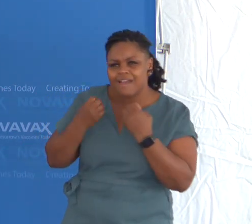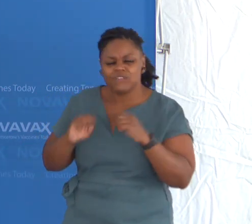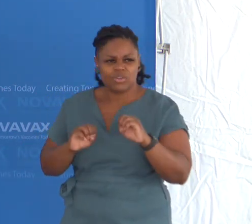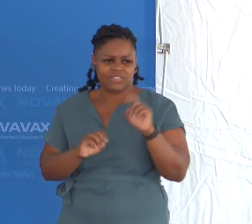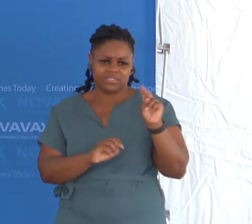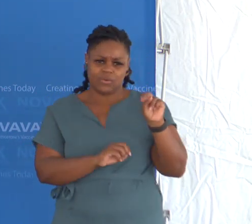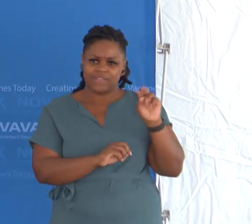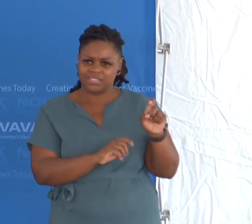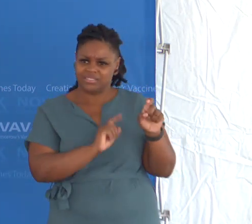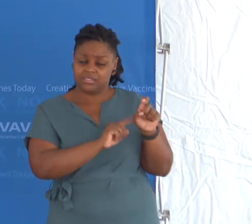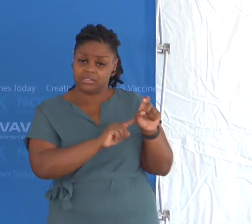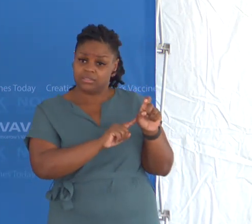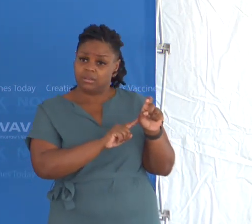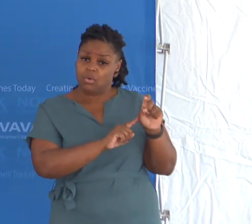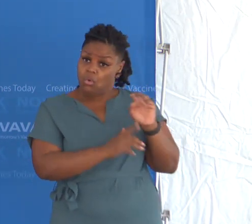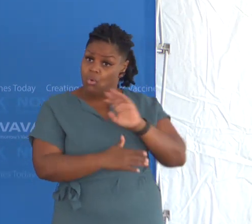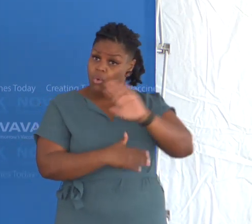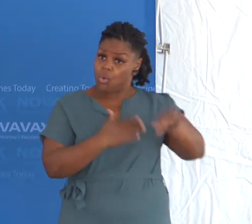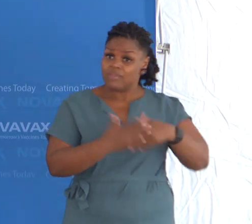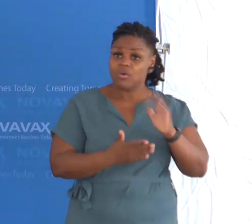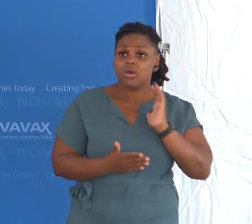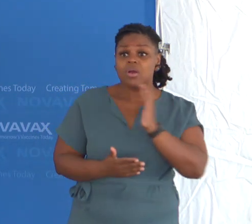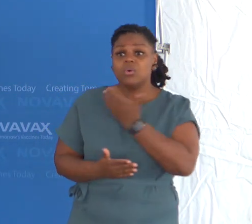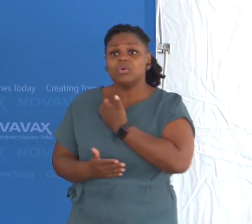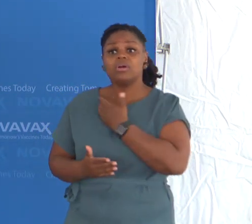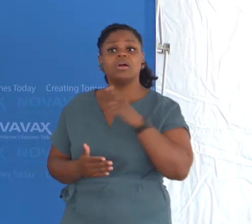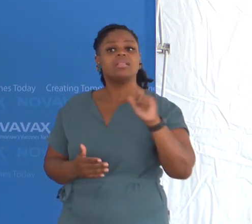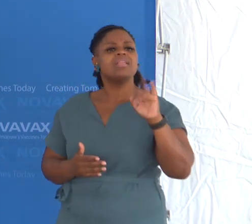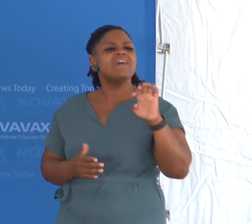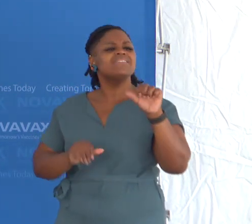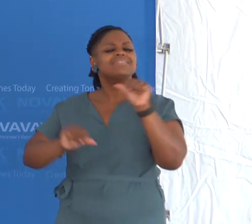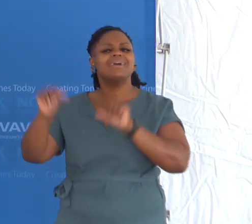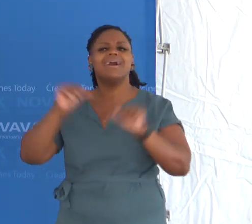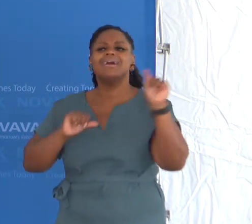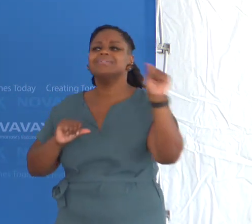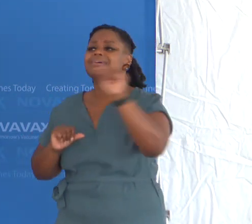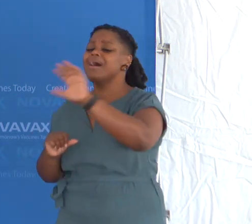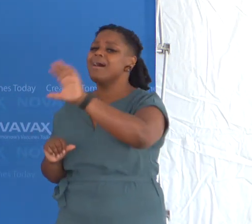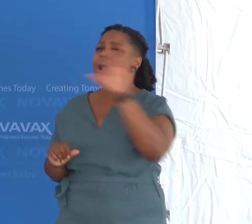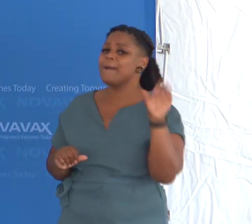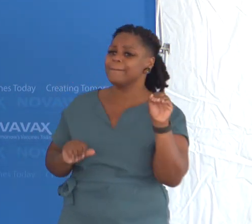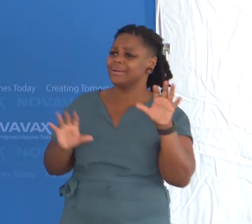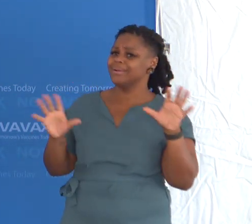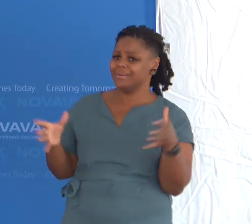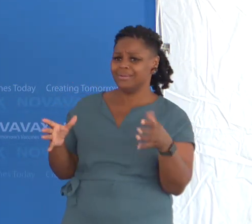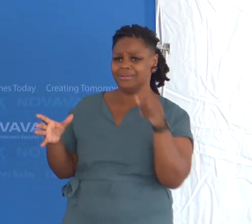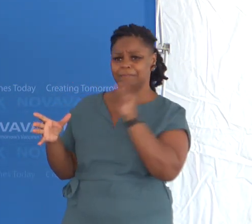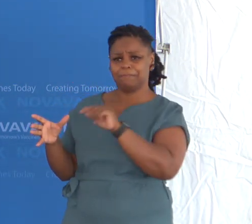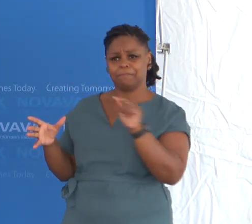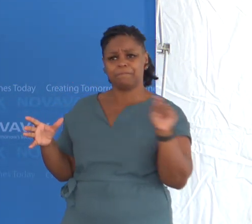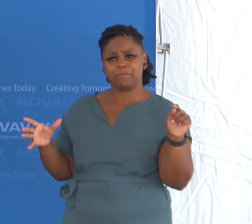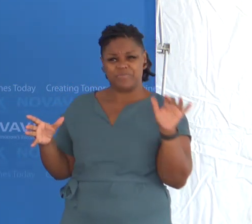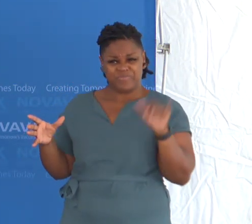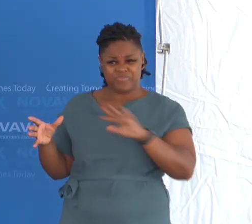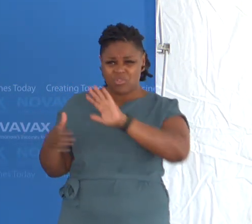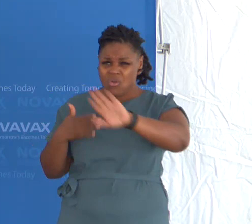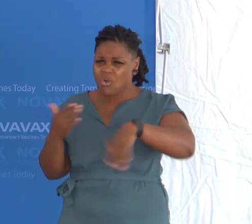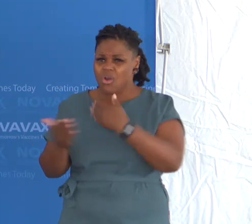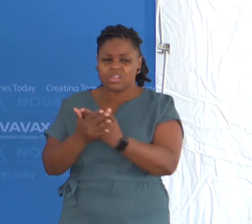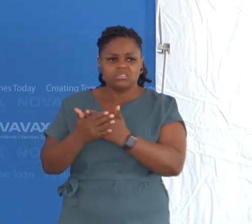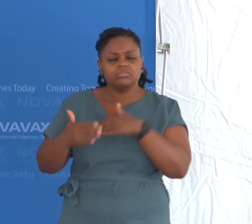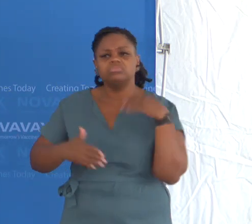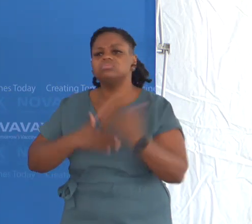our entire hub of life sciences companies, which is at the forefront of the fight against